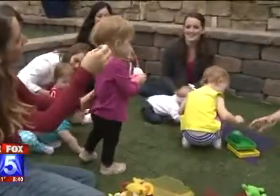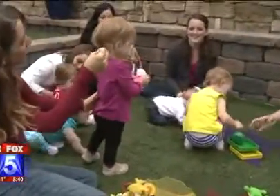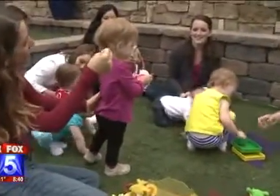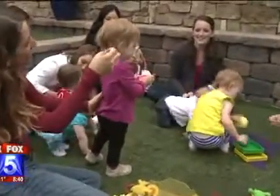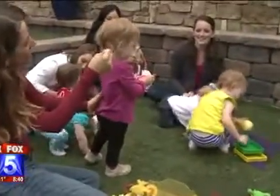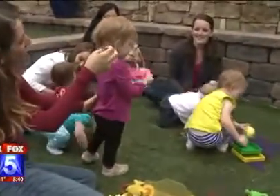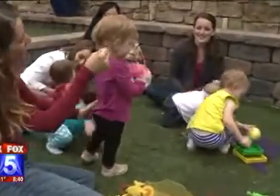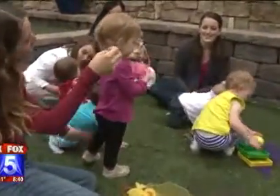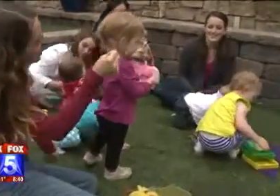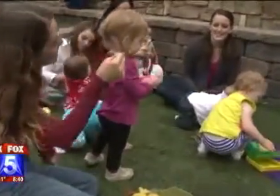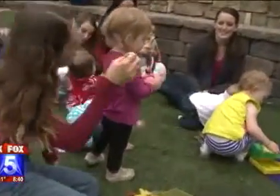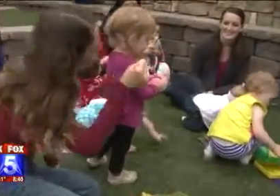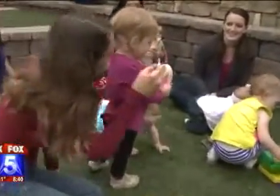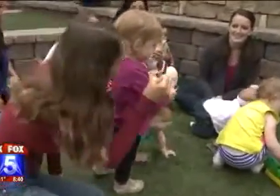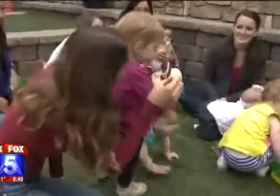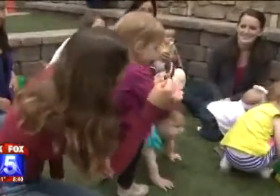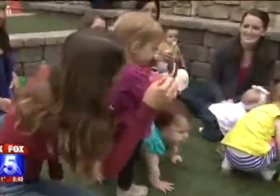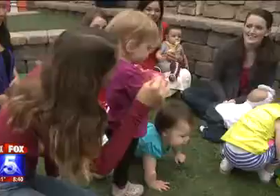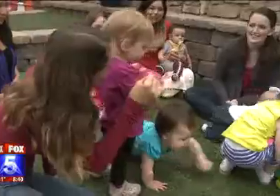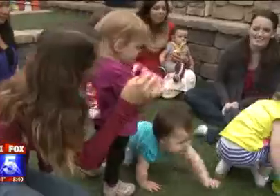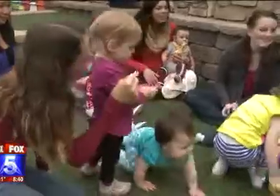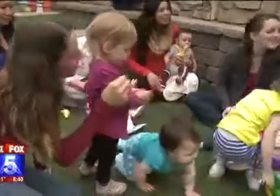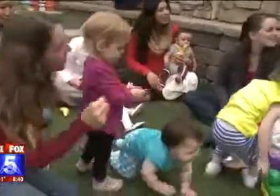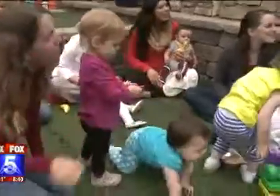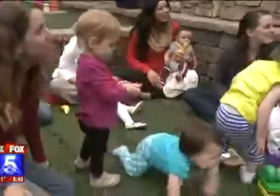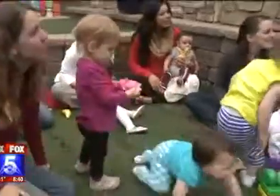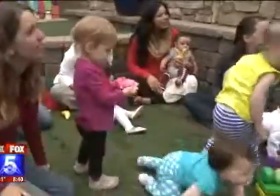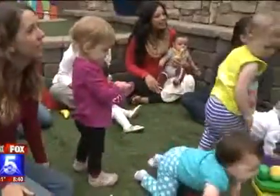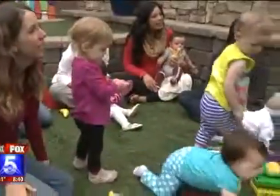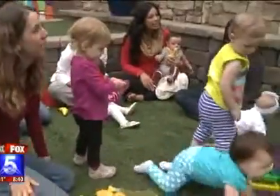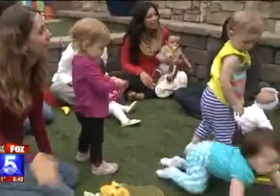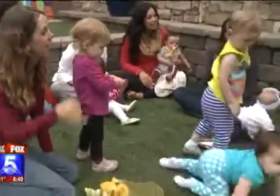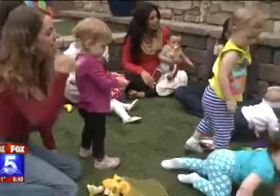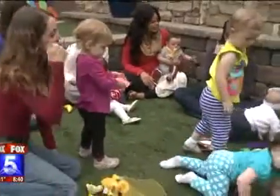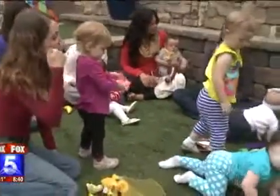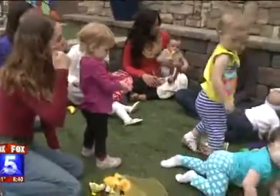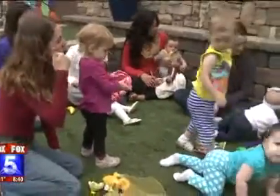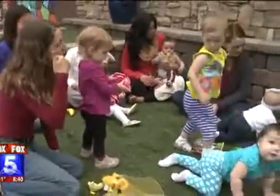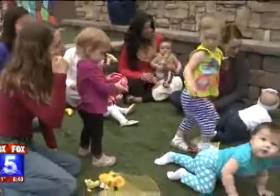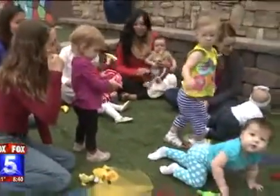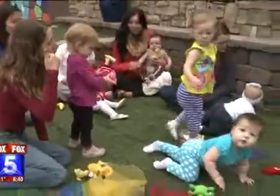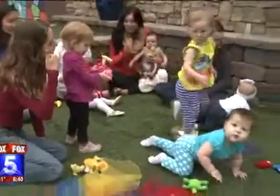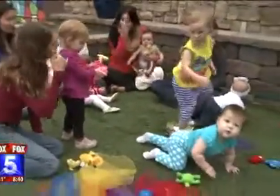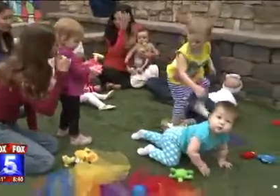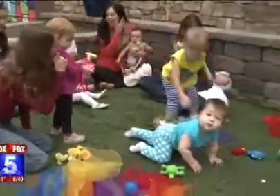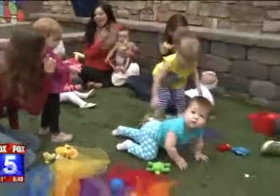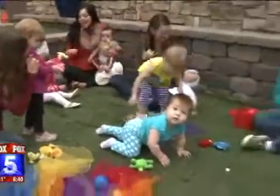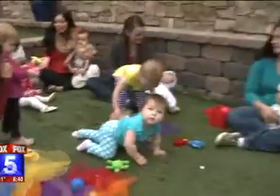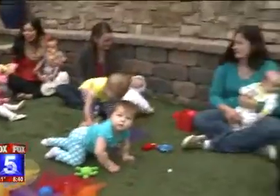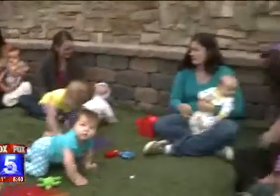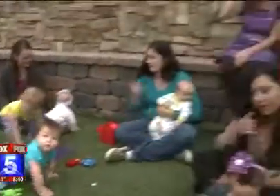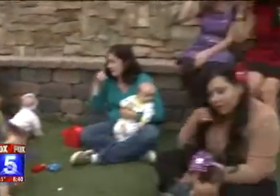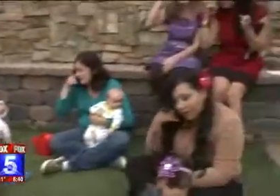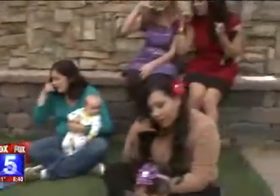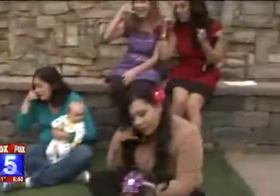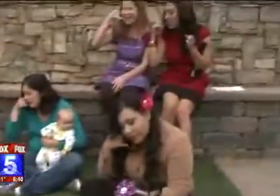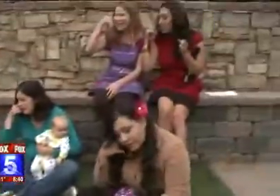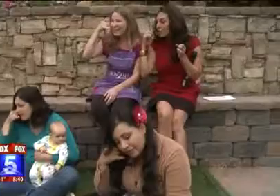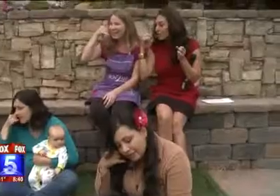Abby, do you want to show us? Milk? Oh, and how about this? What baby has not grabbed at mom or dad's telephone? Telephone. Ring, ring. So